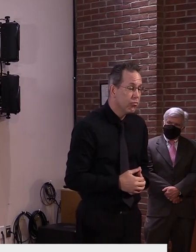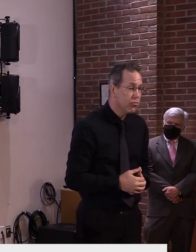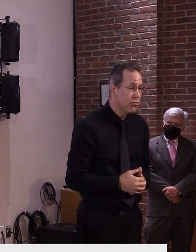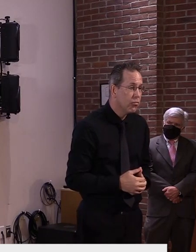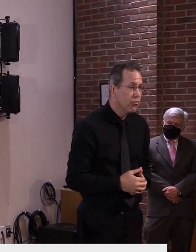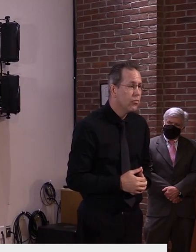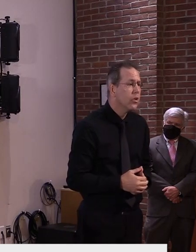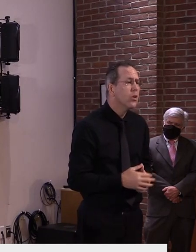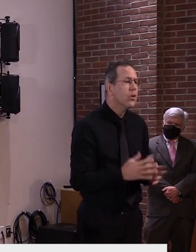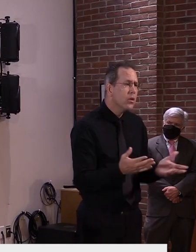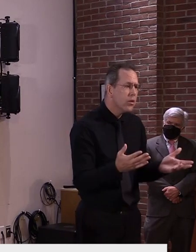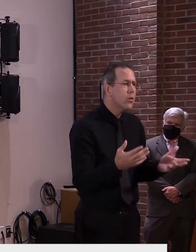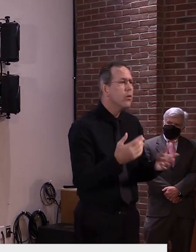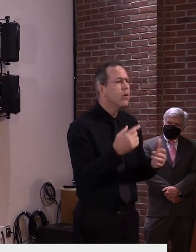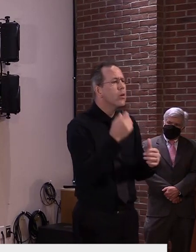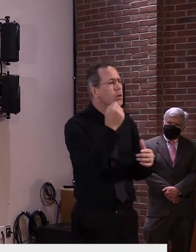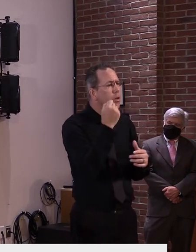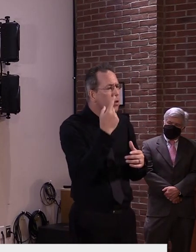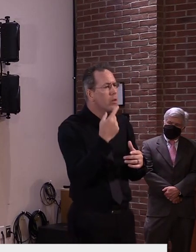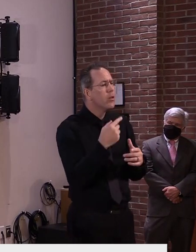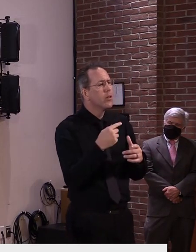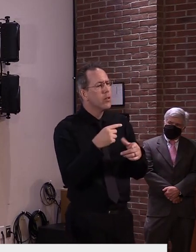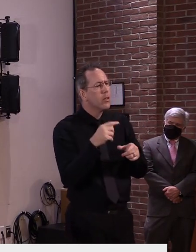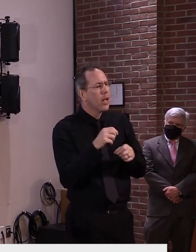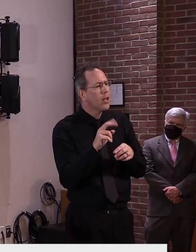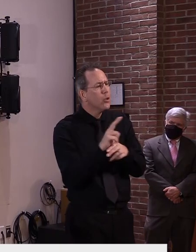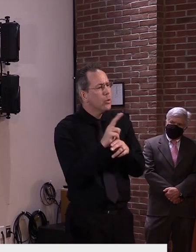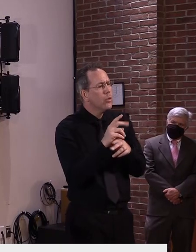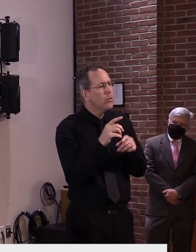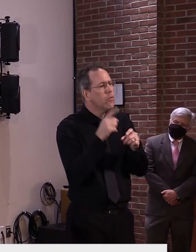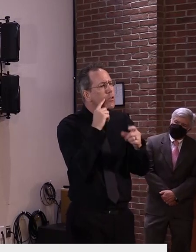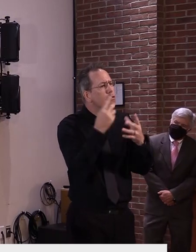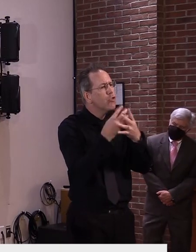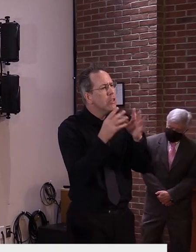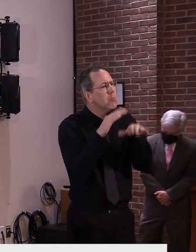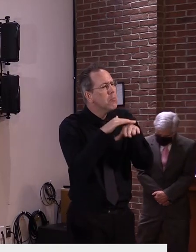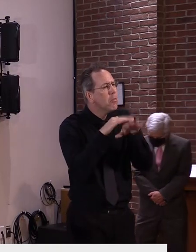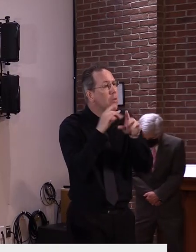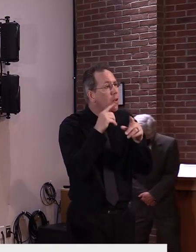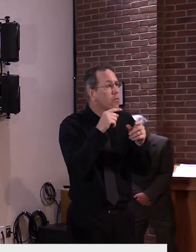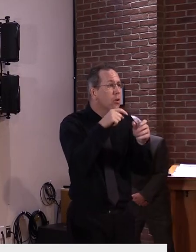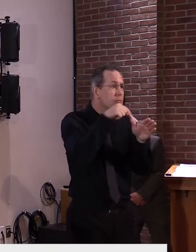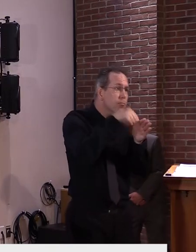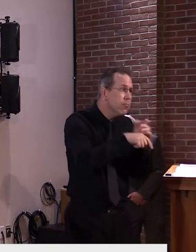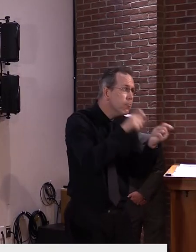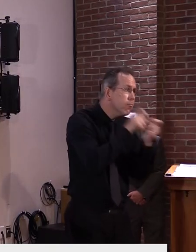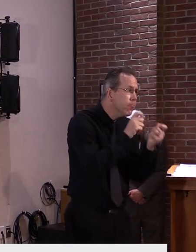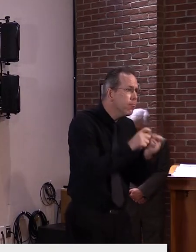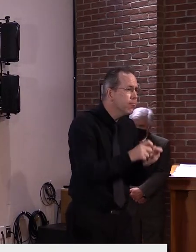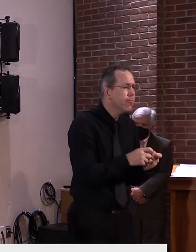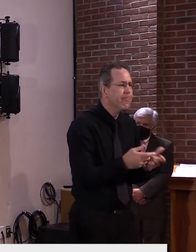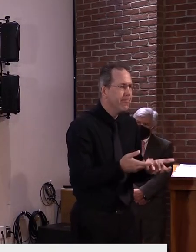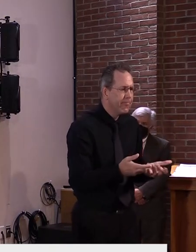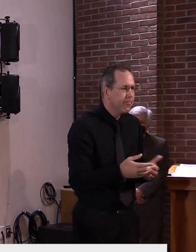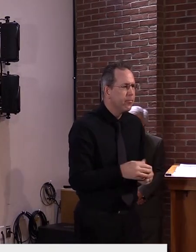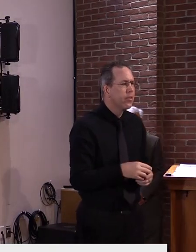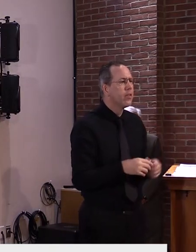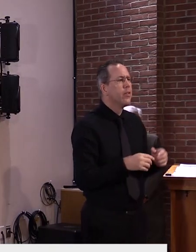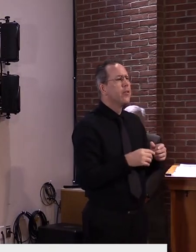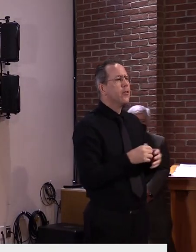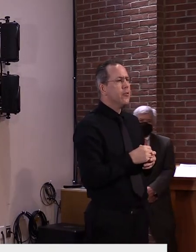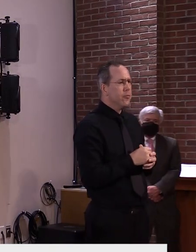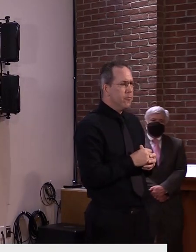Health and Human Services Administration in Washington is now poised to be sending a lot of these machines out to nursing